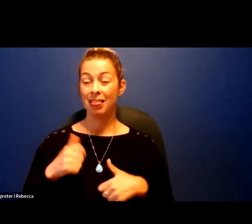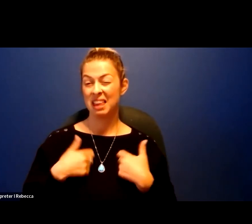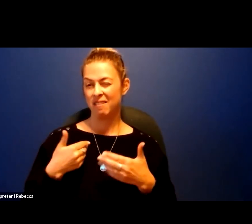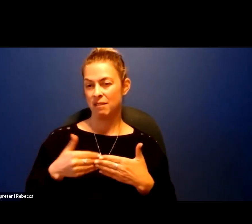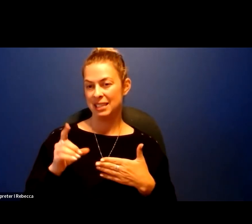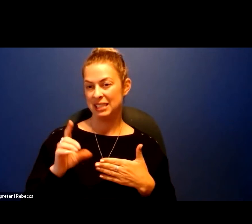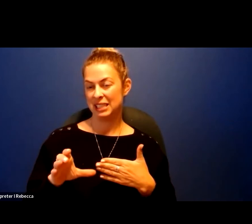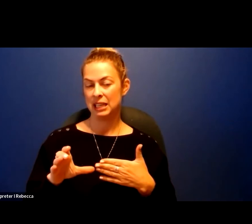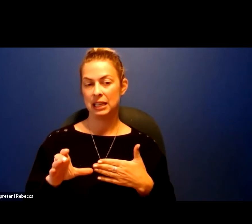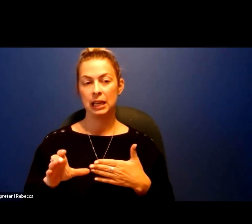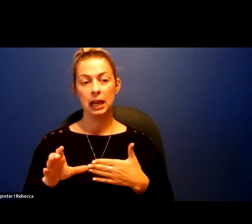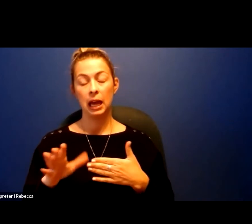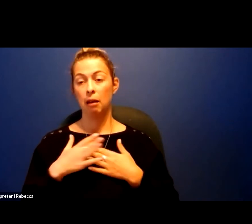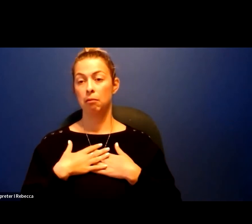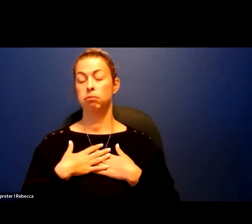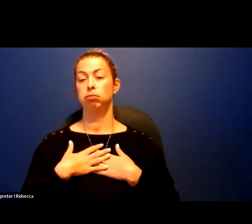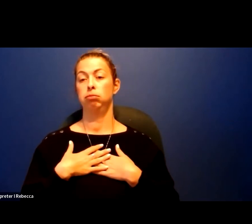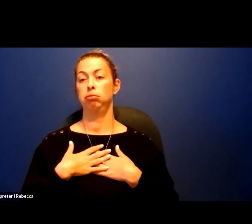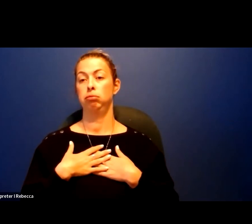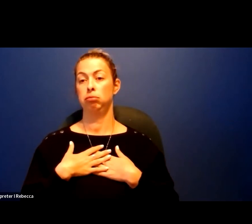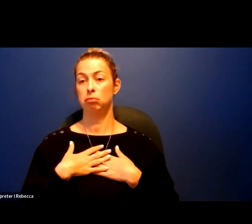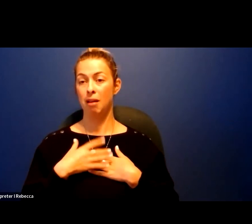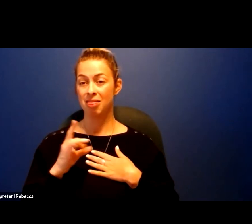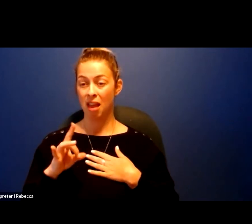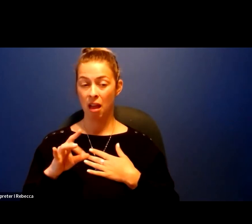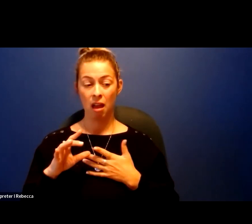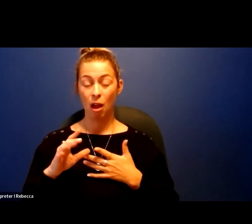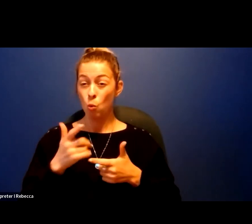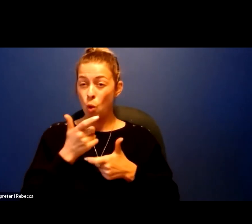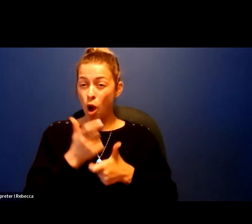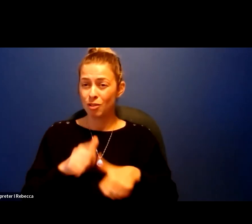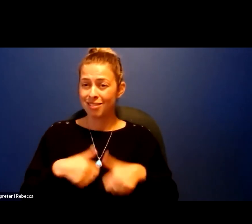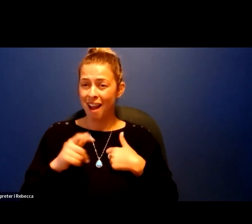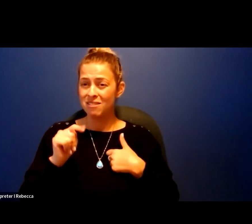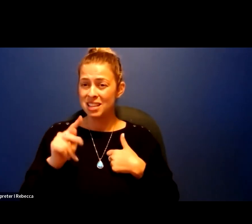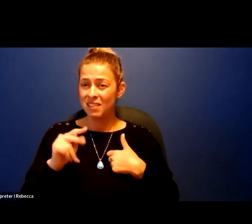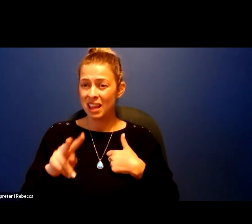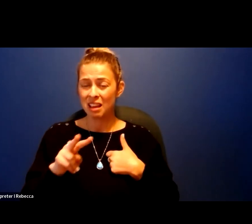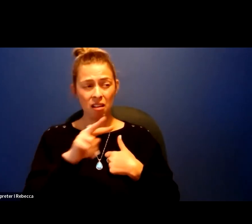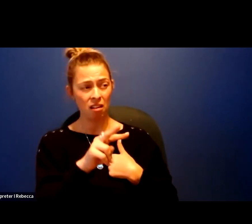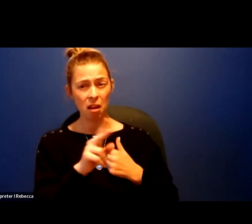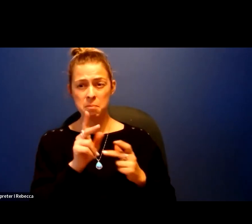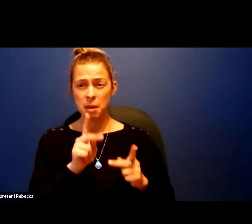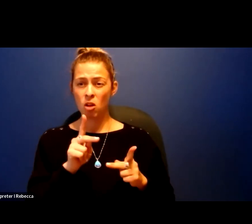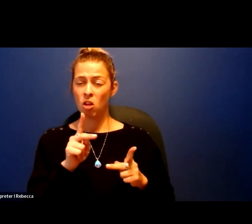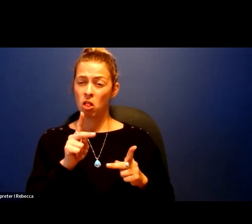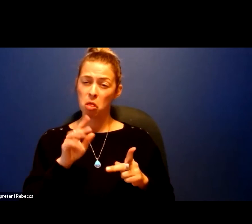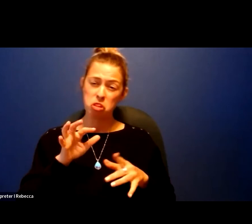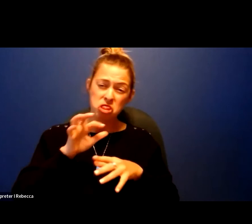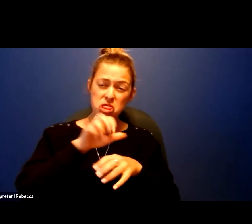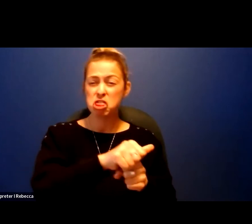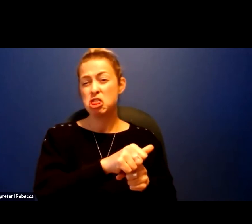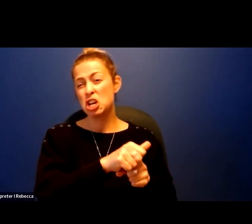I still can't tell you how heartbroken I was to see on live television folks crashing what